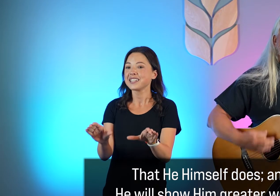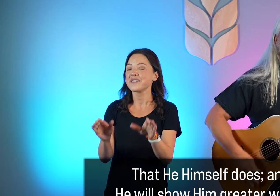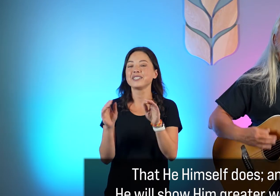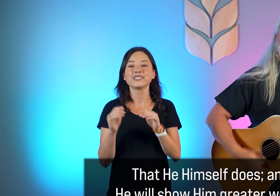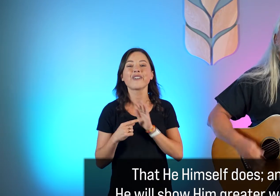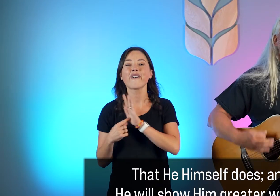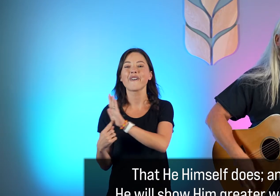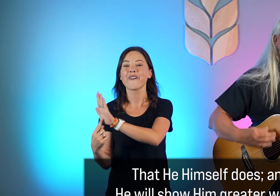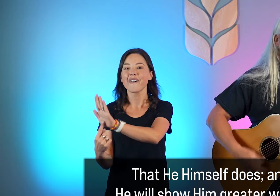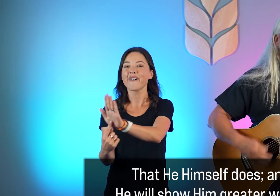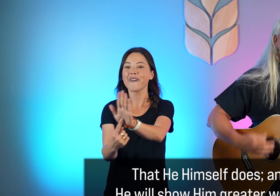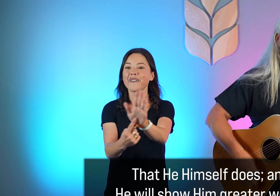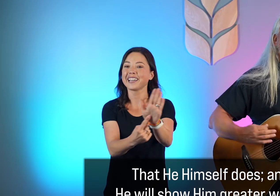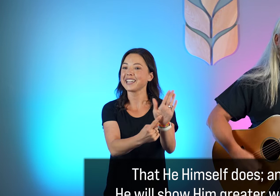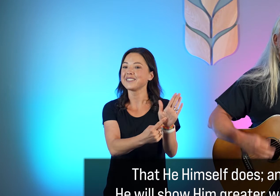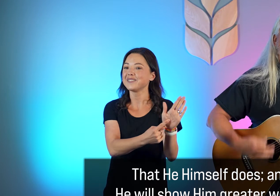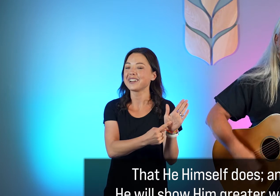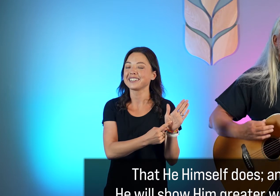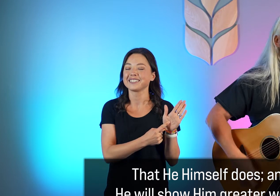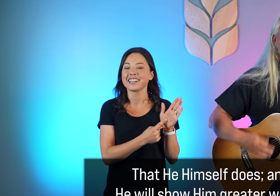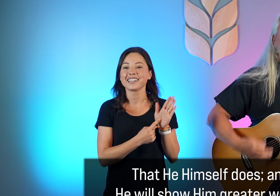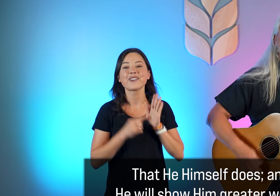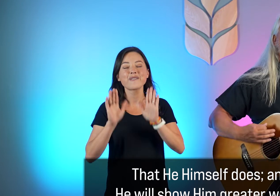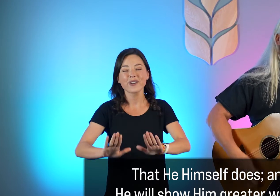he will show him